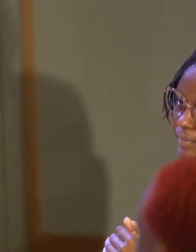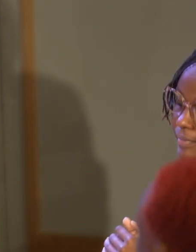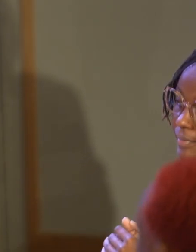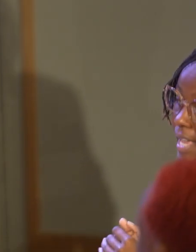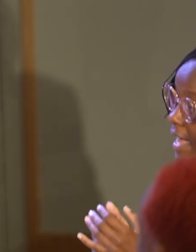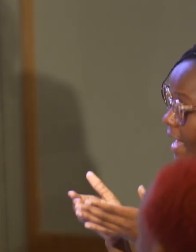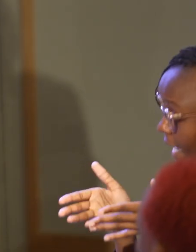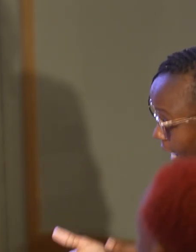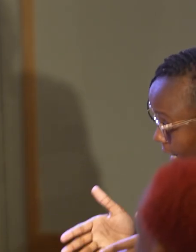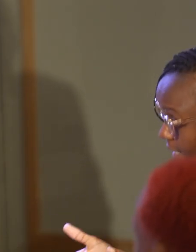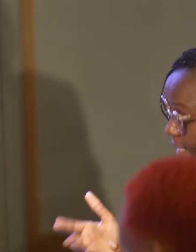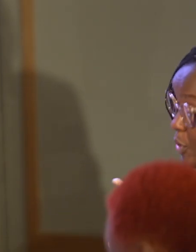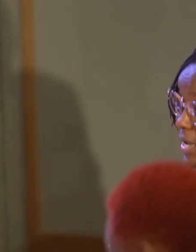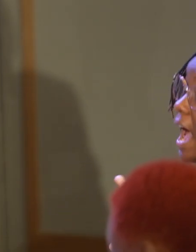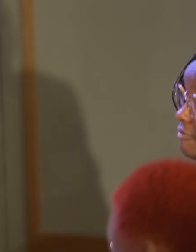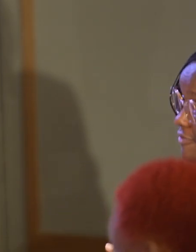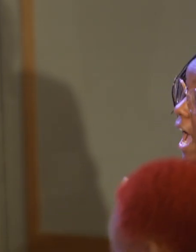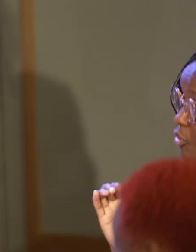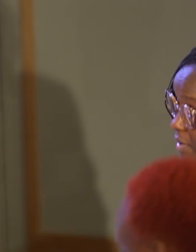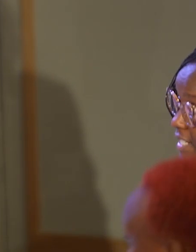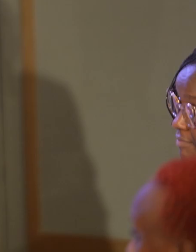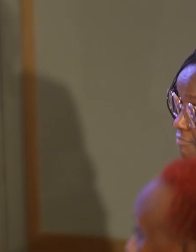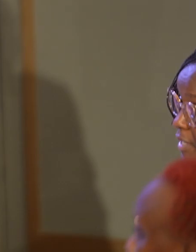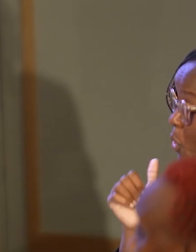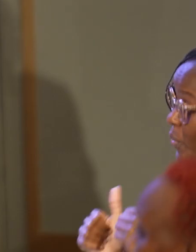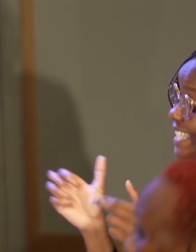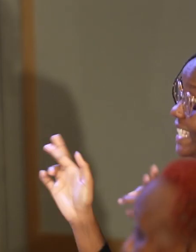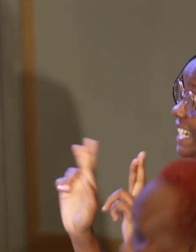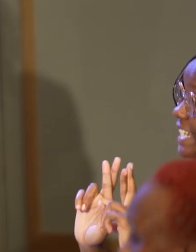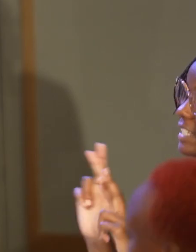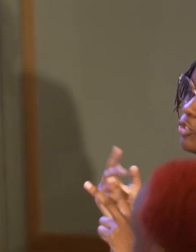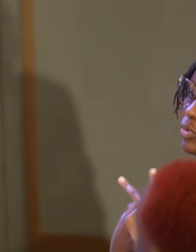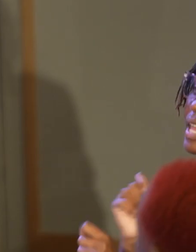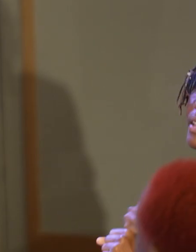now a committee that is ready to actually work on that.